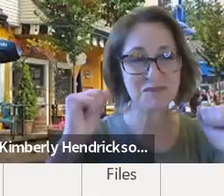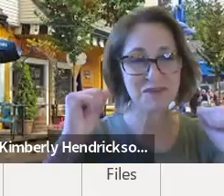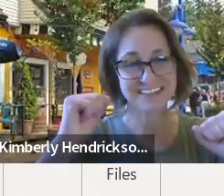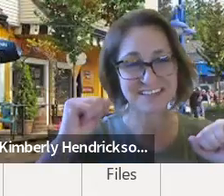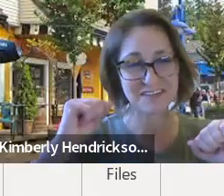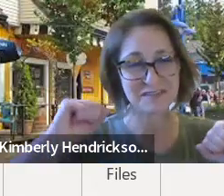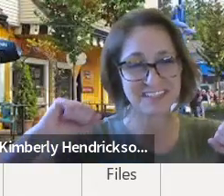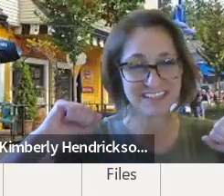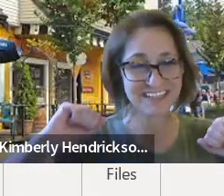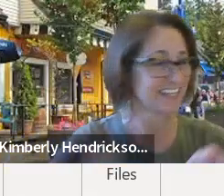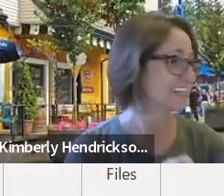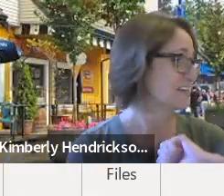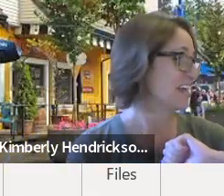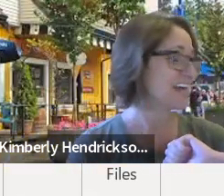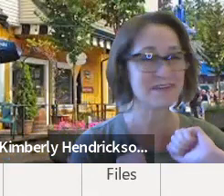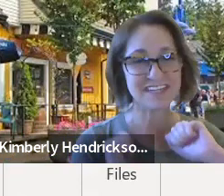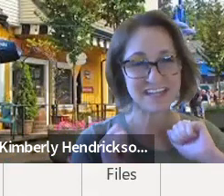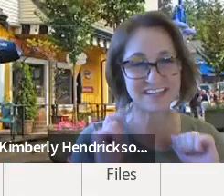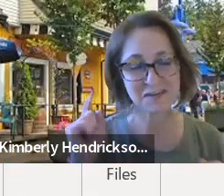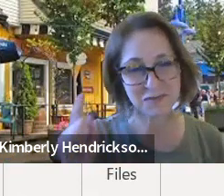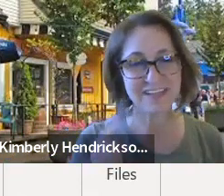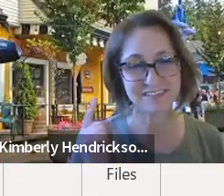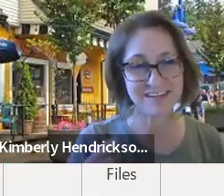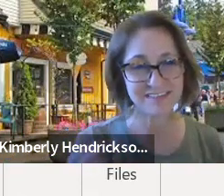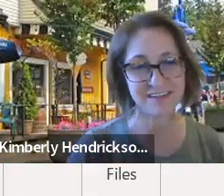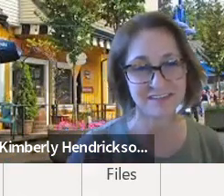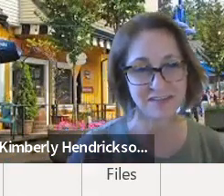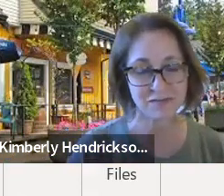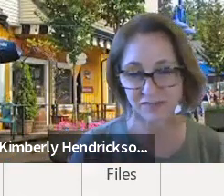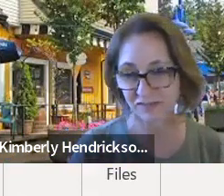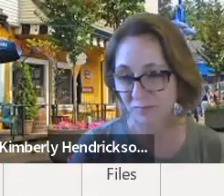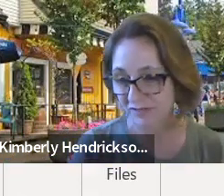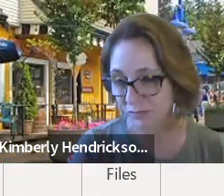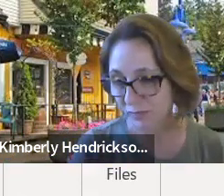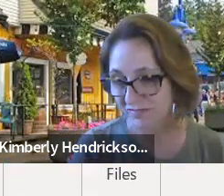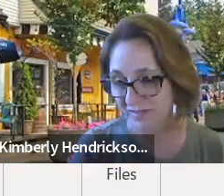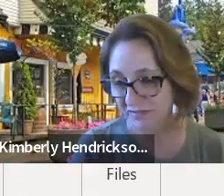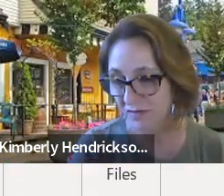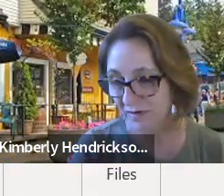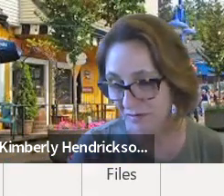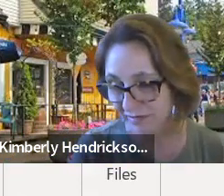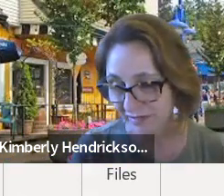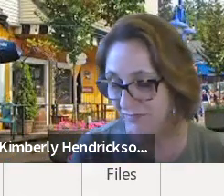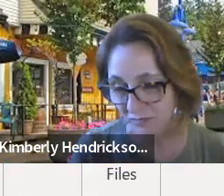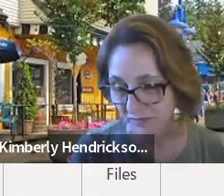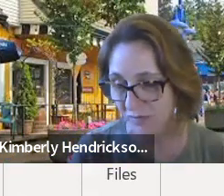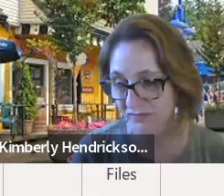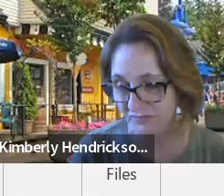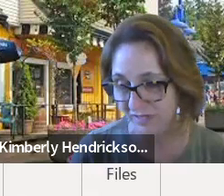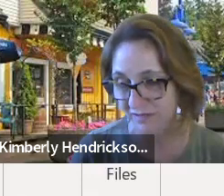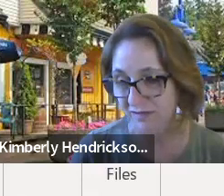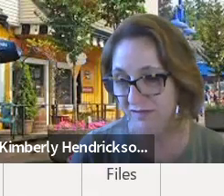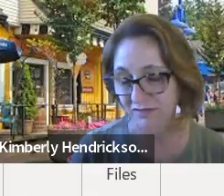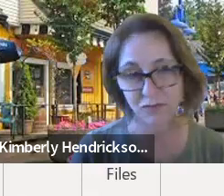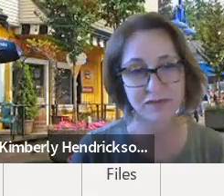have a new why. Thank you, Jamie. Okay. And it kind of relates nicely to this conversation because what we have found in our area, and I've heard